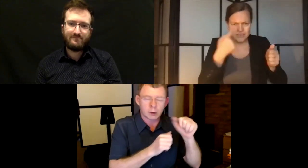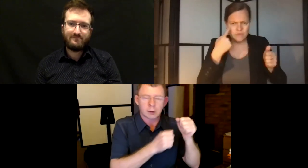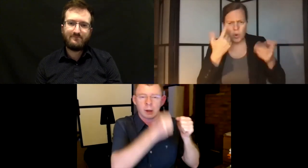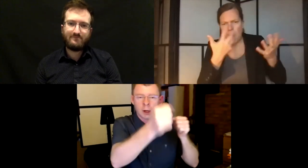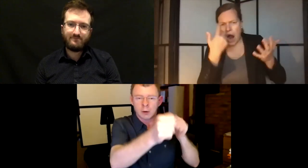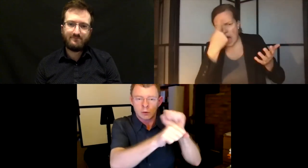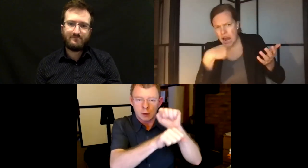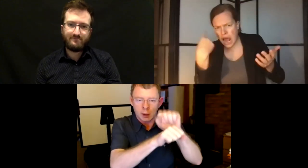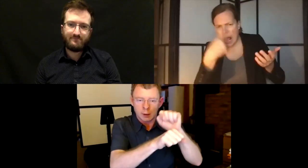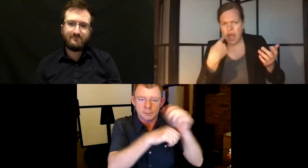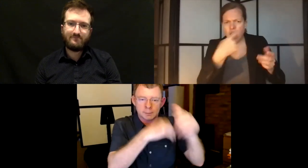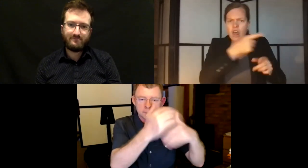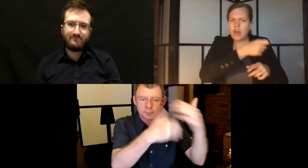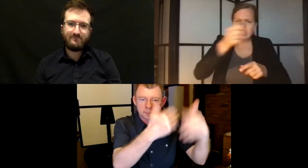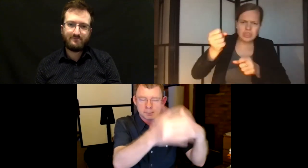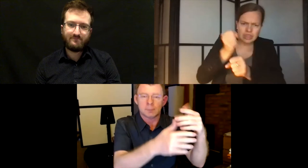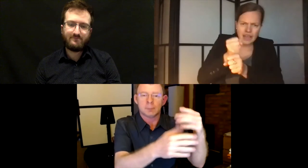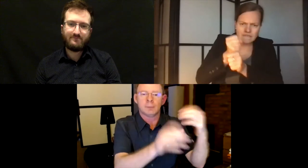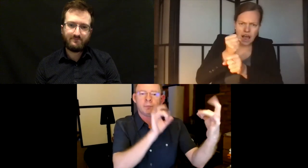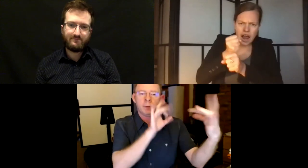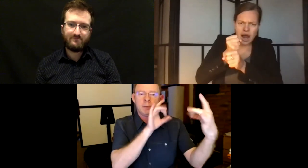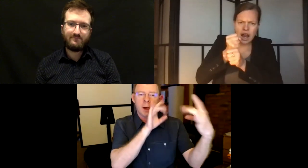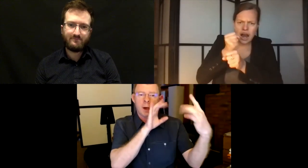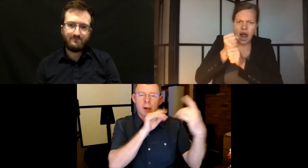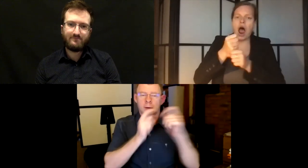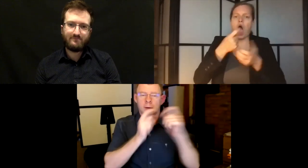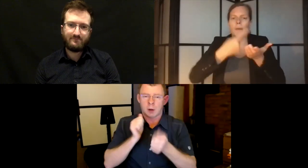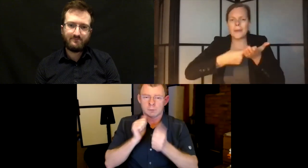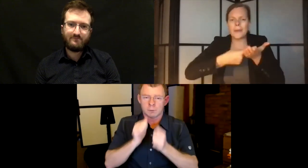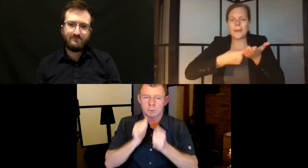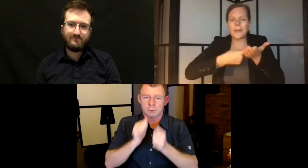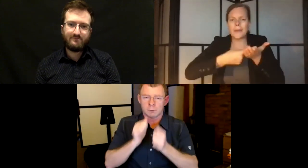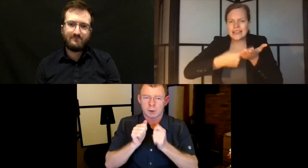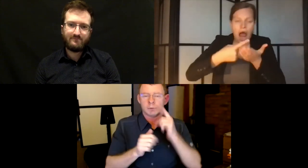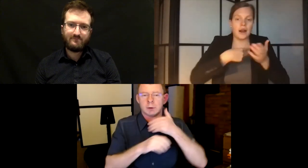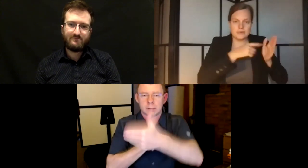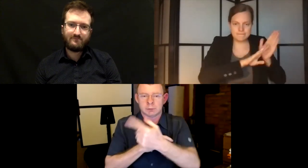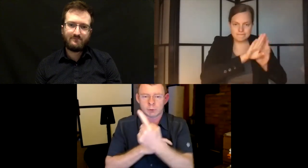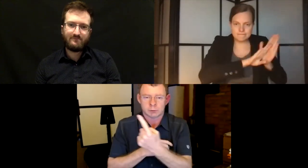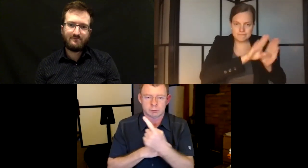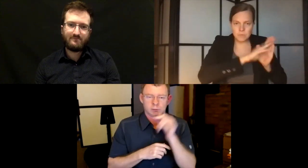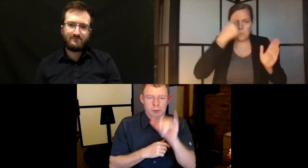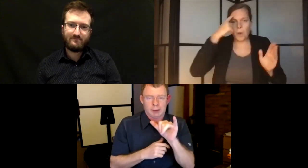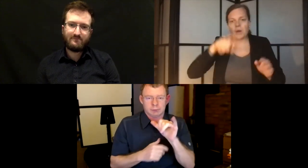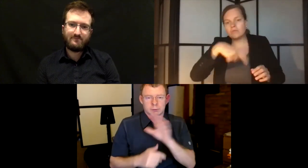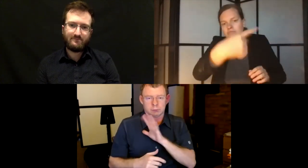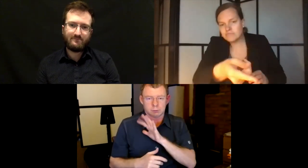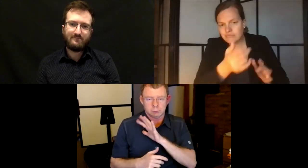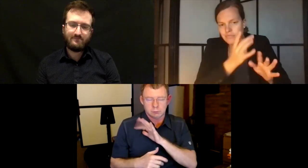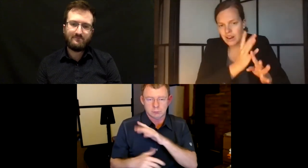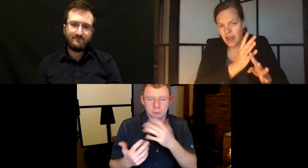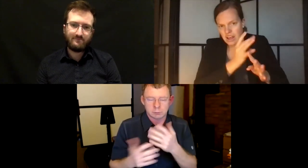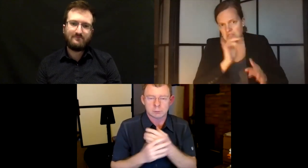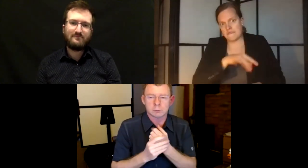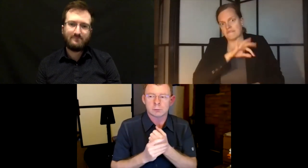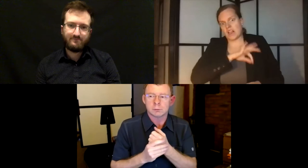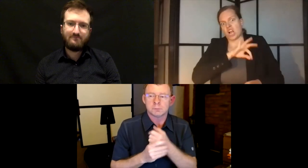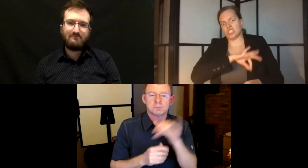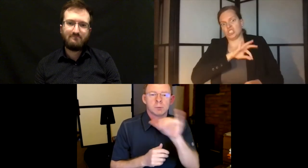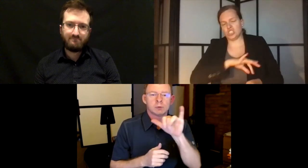campuses for that. We see what it's like. We look at the job, what the requirements are, and then we modify our curriculum in order